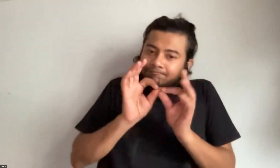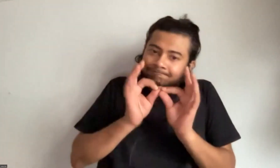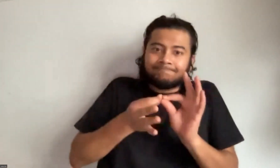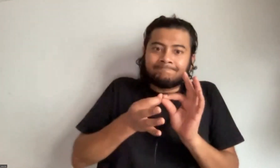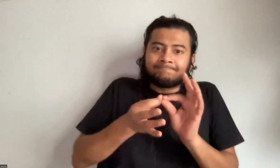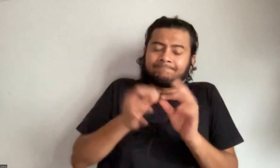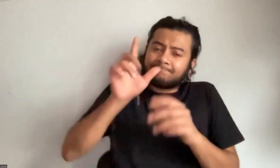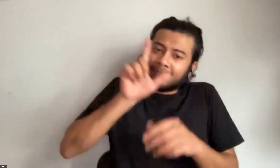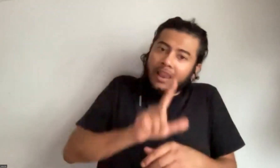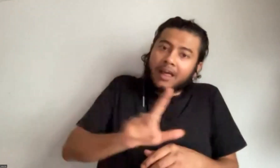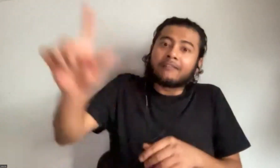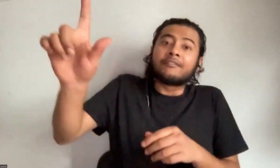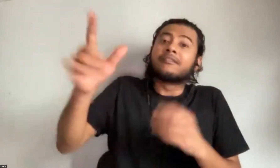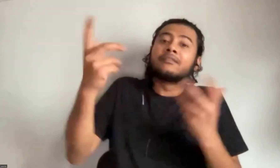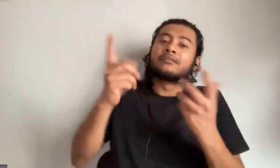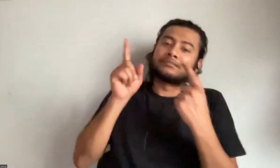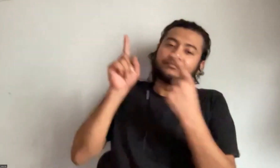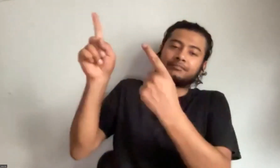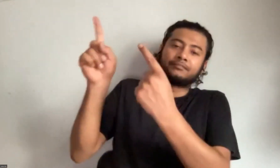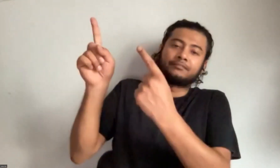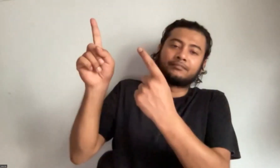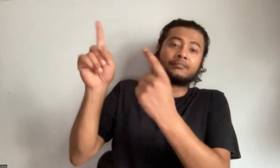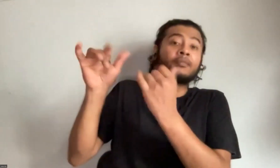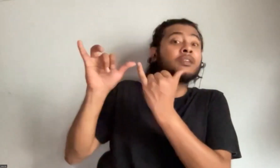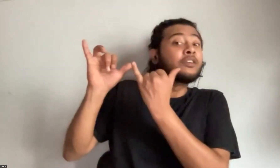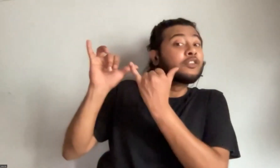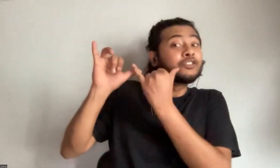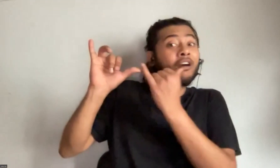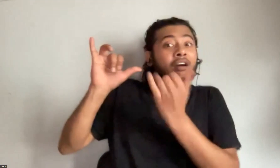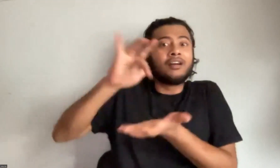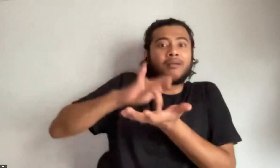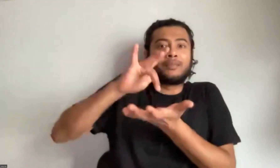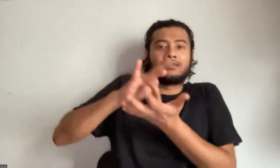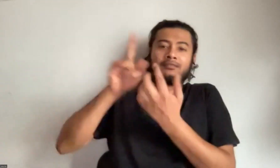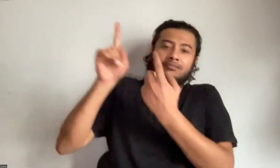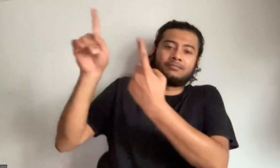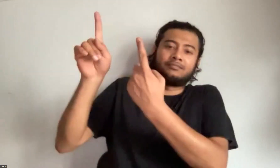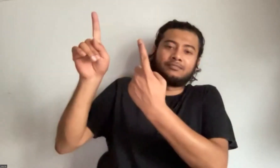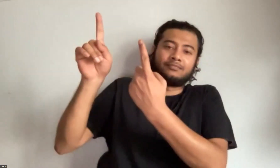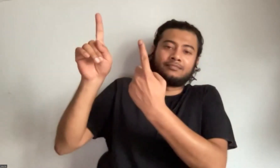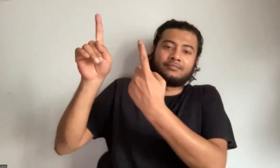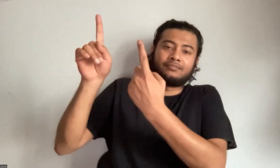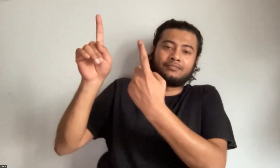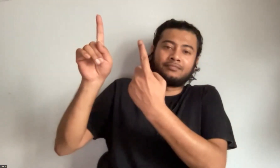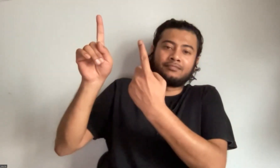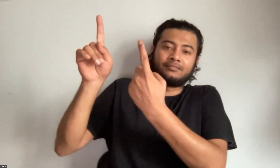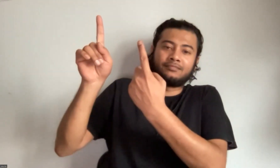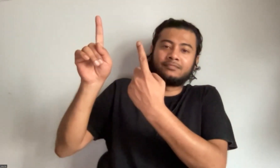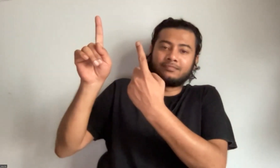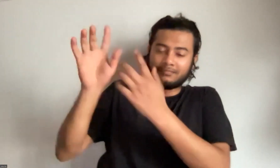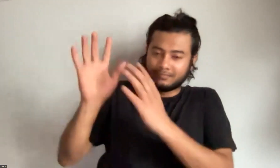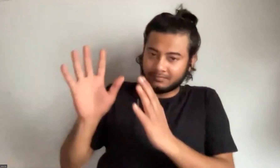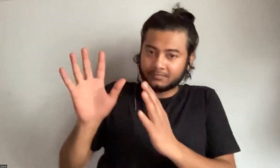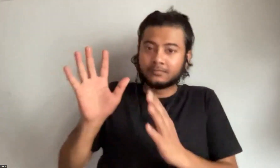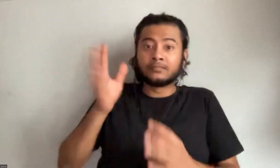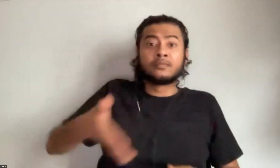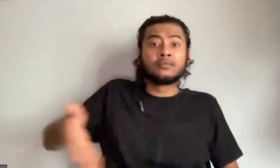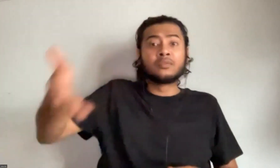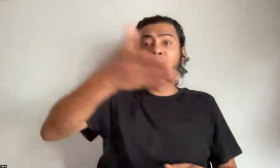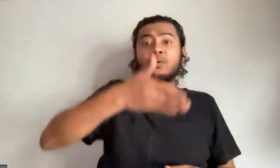lives. And that is our purpose, that after this life, we should go back to our true world. We should not live